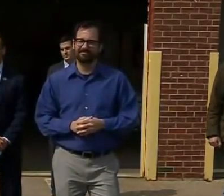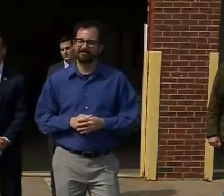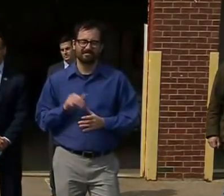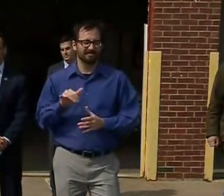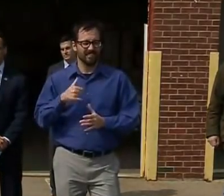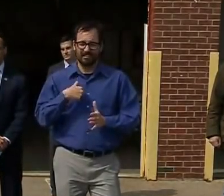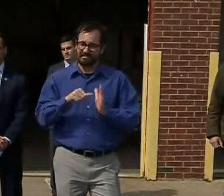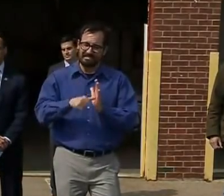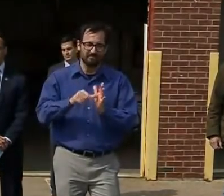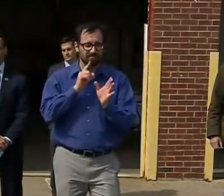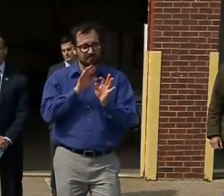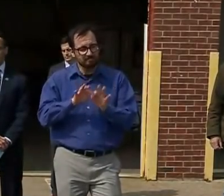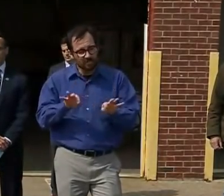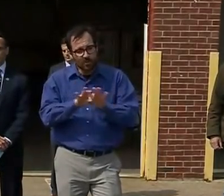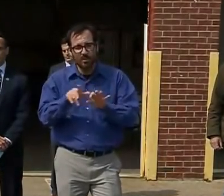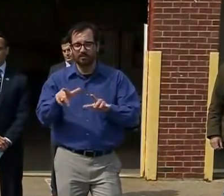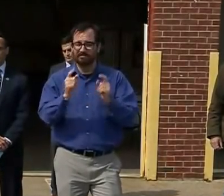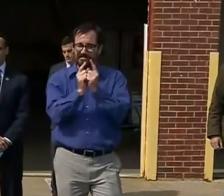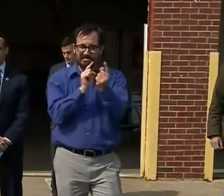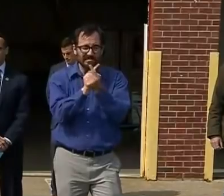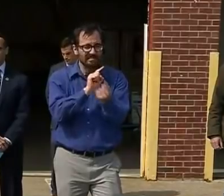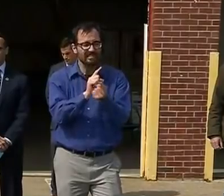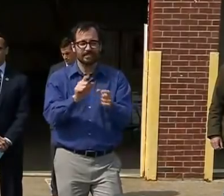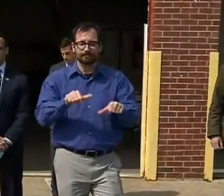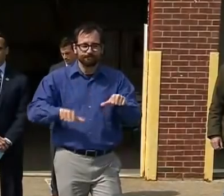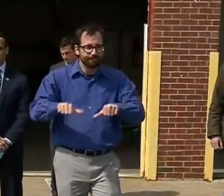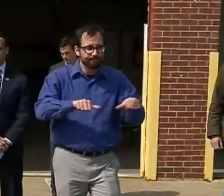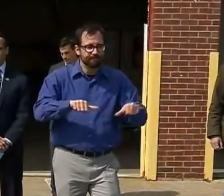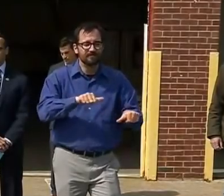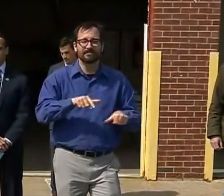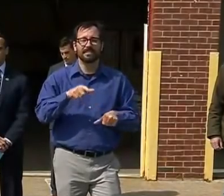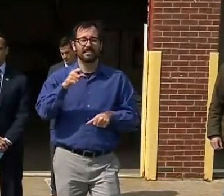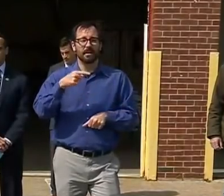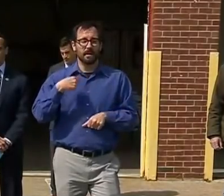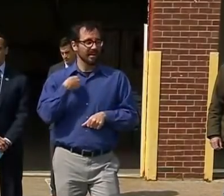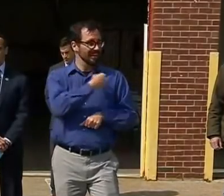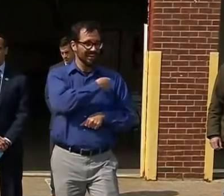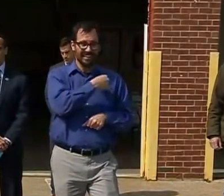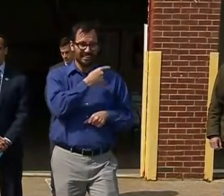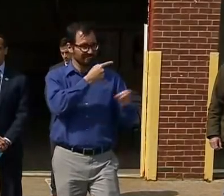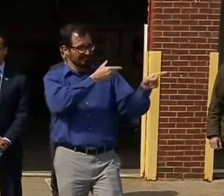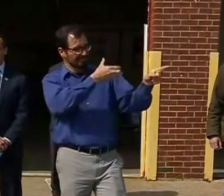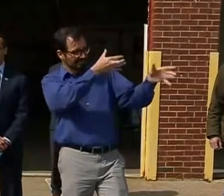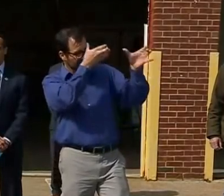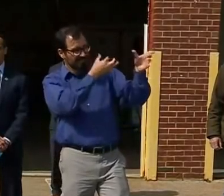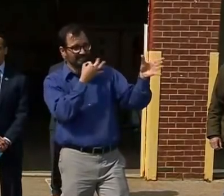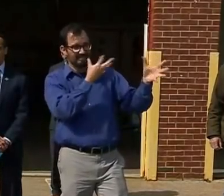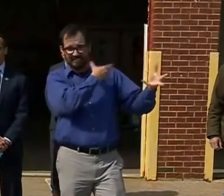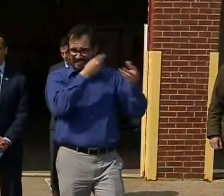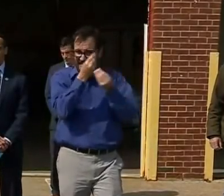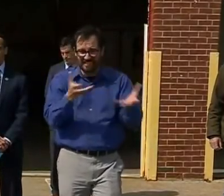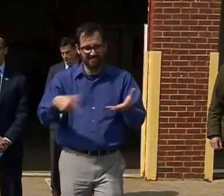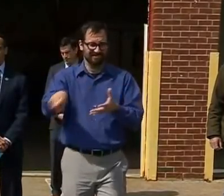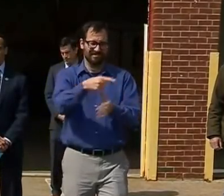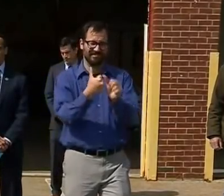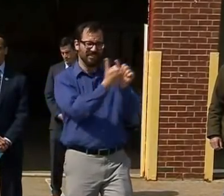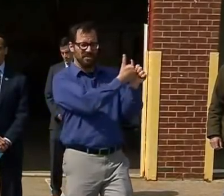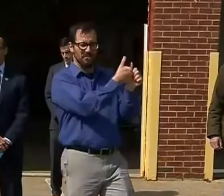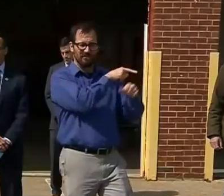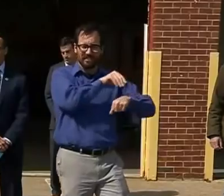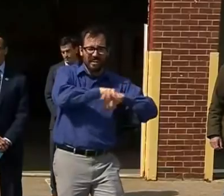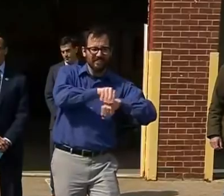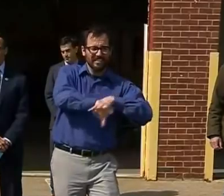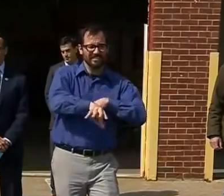to understand and appreciate the fact, especially with some of this new knowledge coming out that implies significant portions of